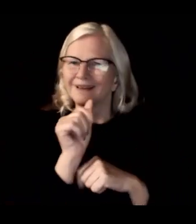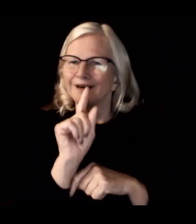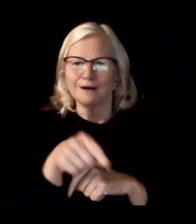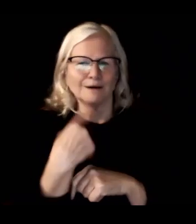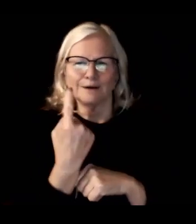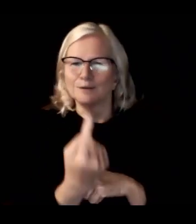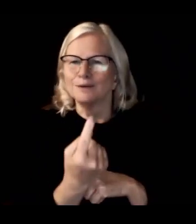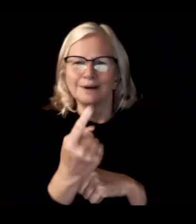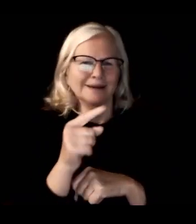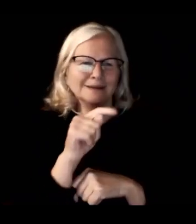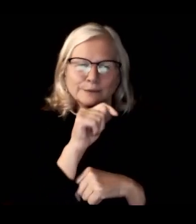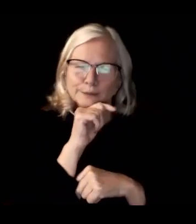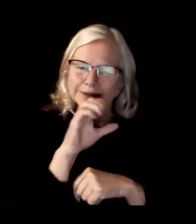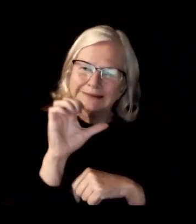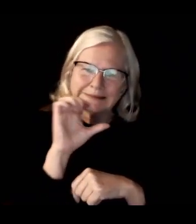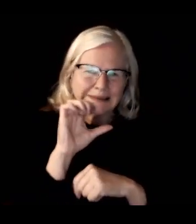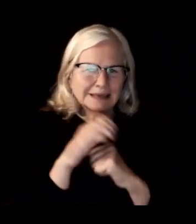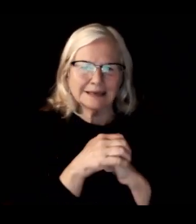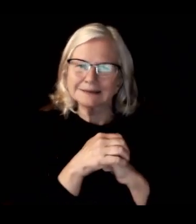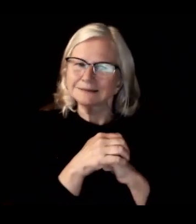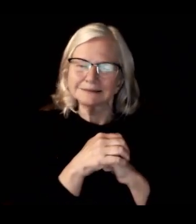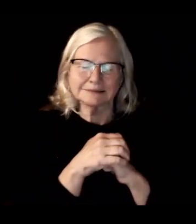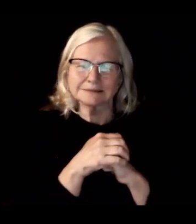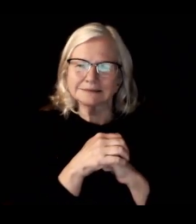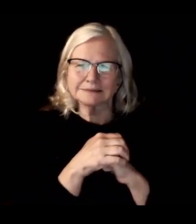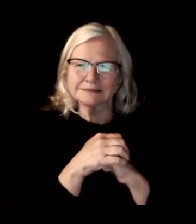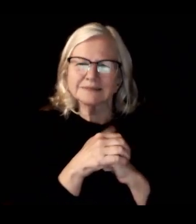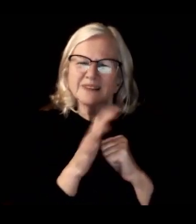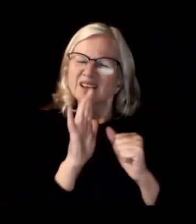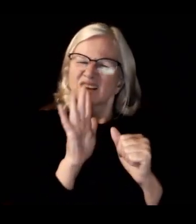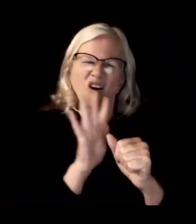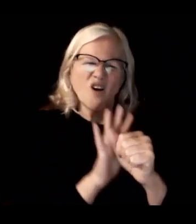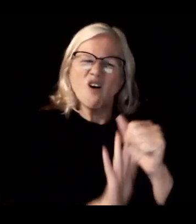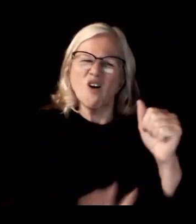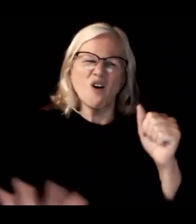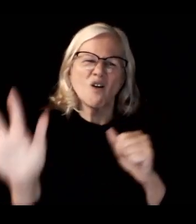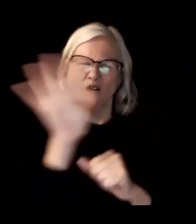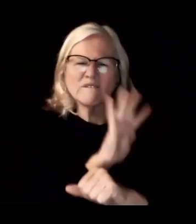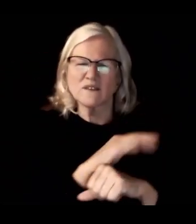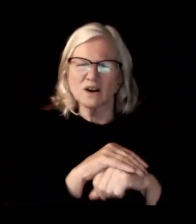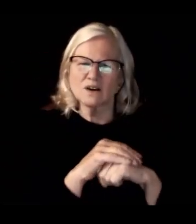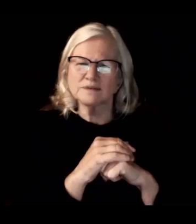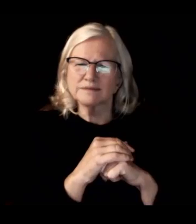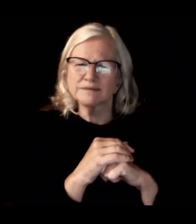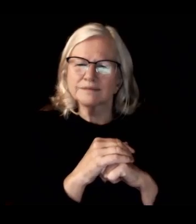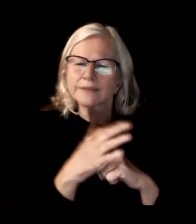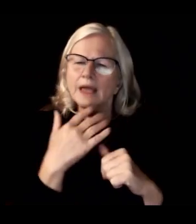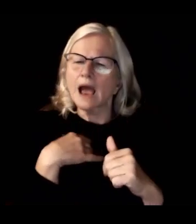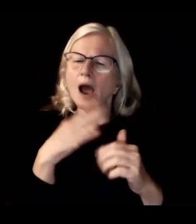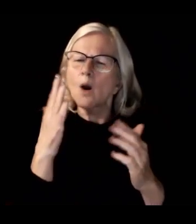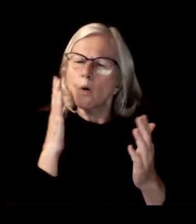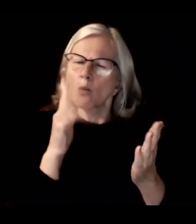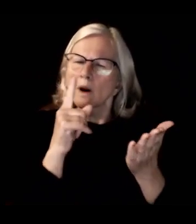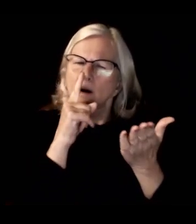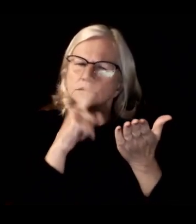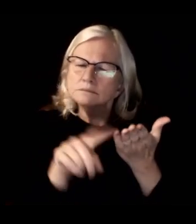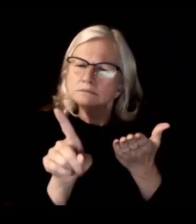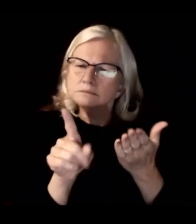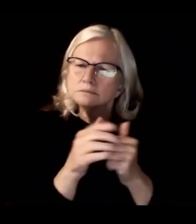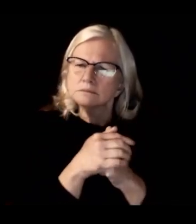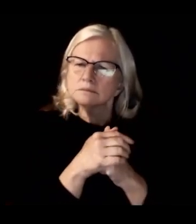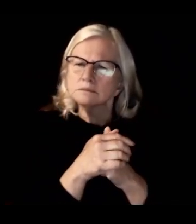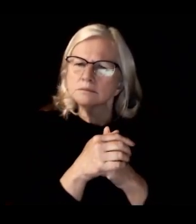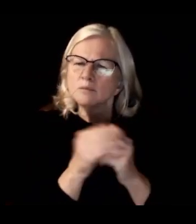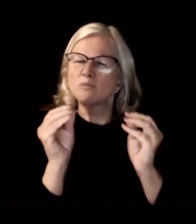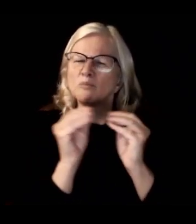check and see if we have any more granular data that we can give you on Anoka and Hennepin. Thanks a